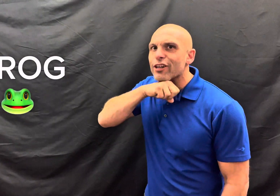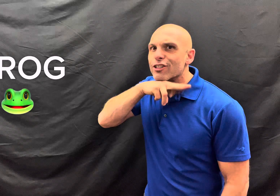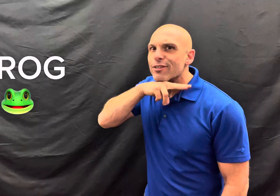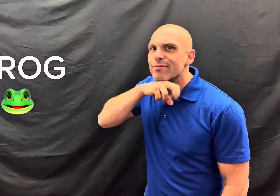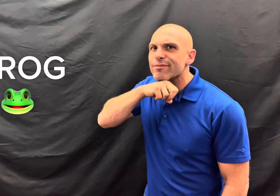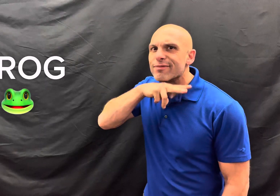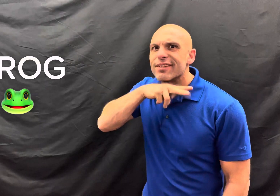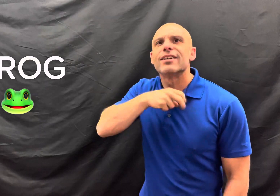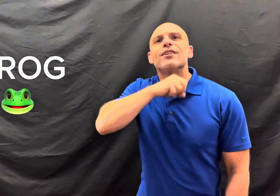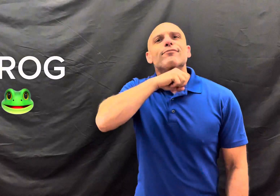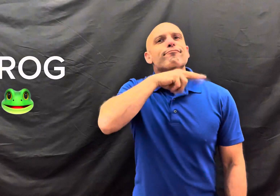fingers.